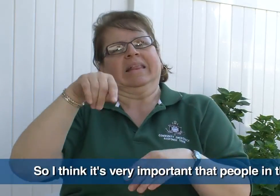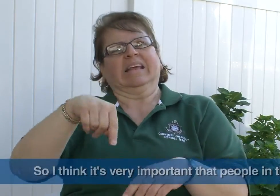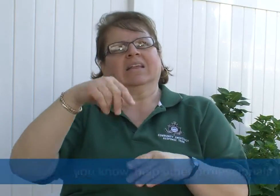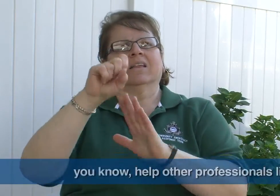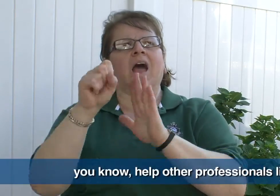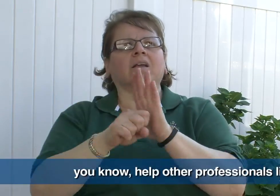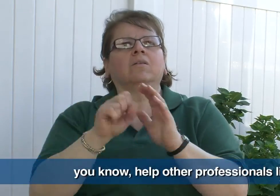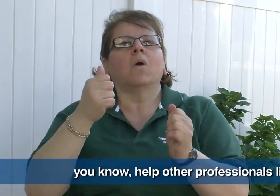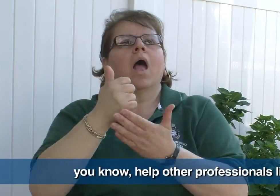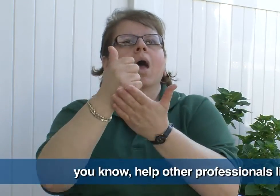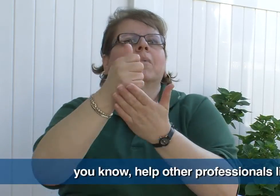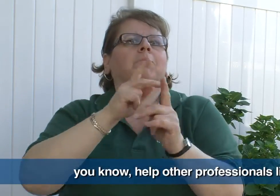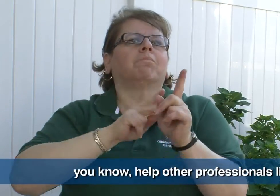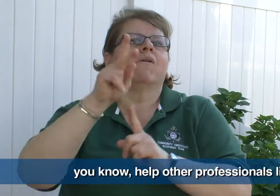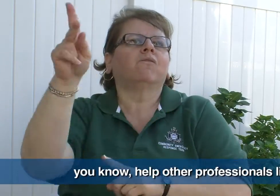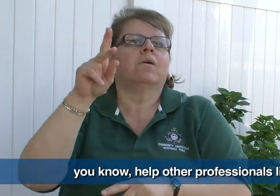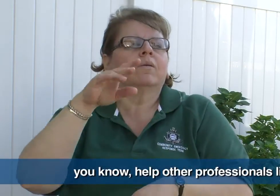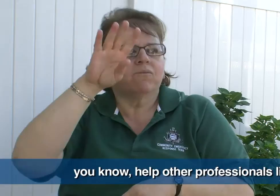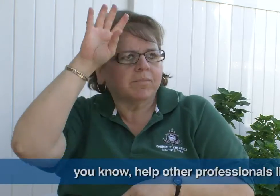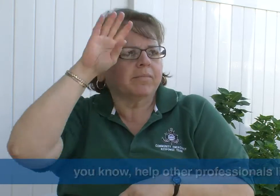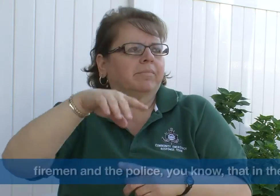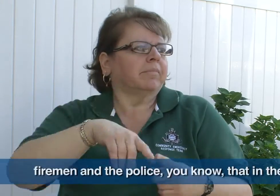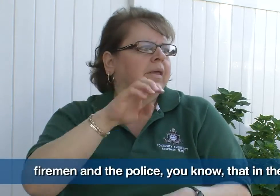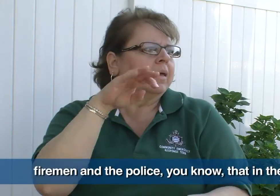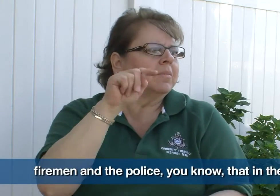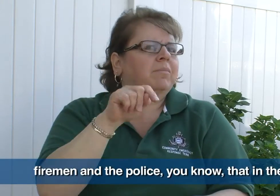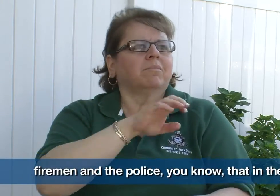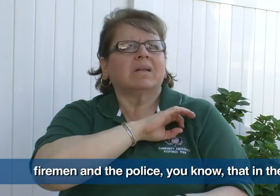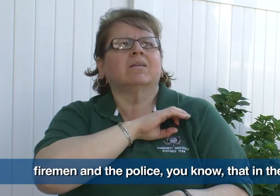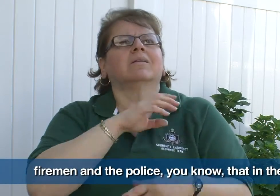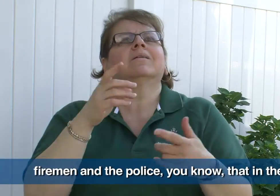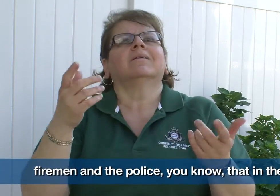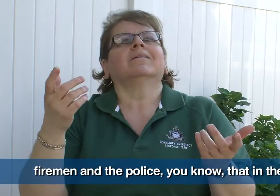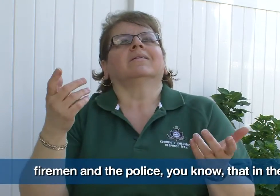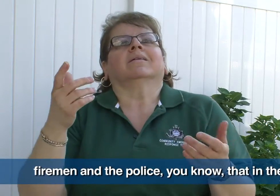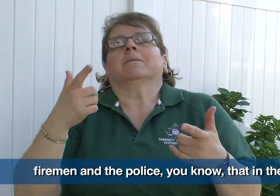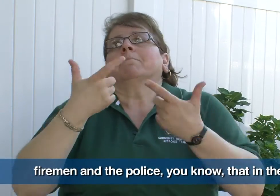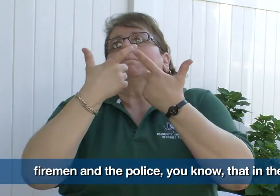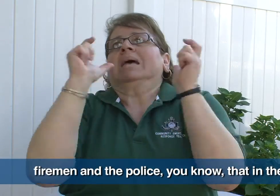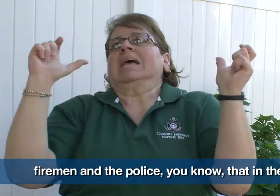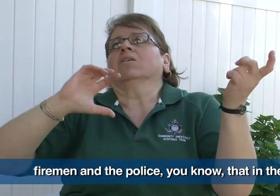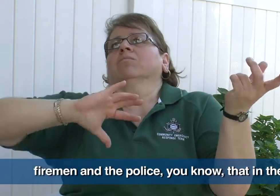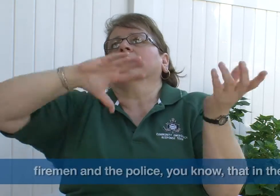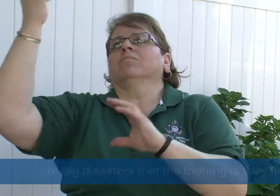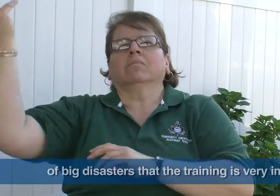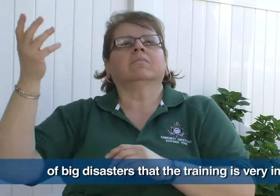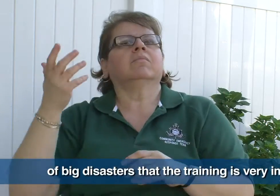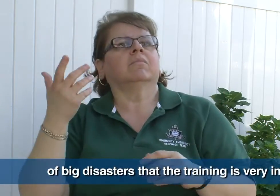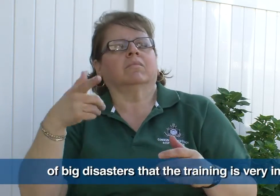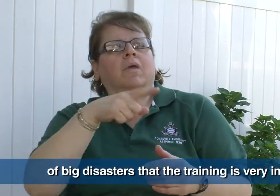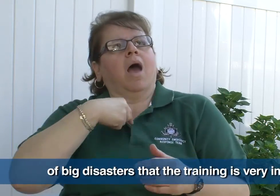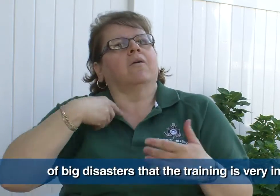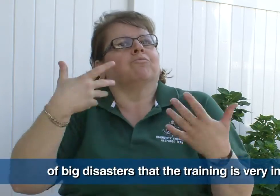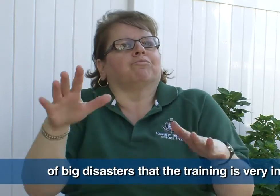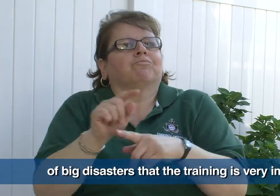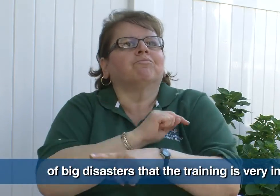state, help other professionals like firemen and the police, that in these times of big disasters that the training is